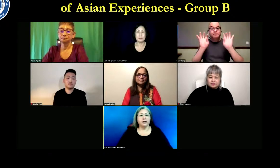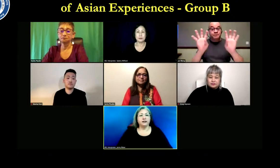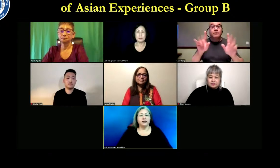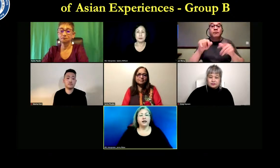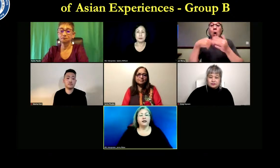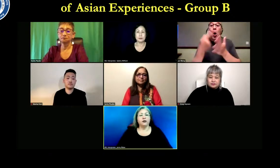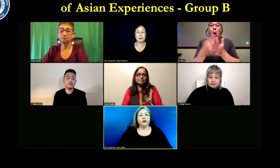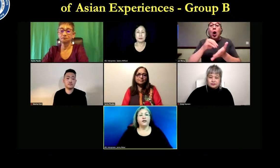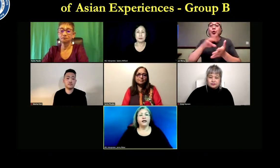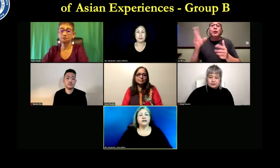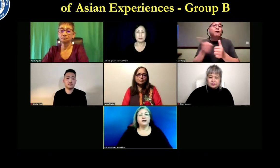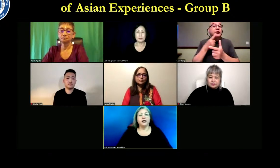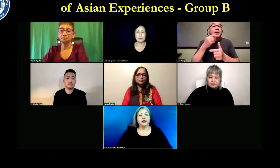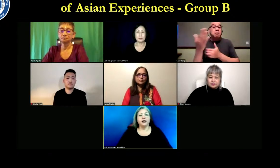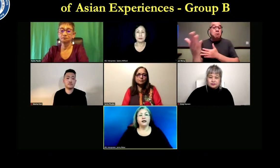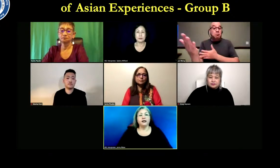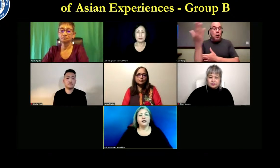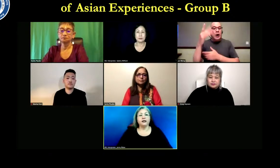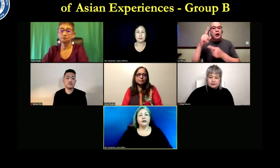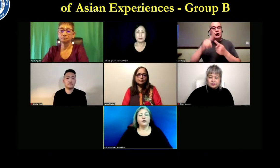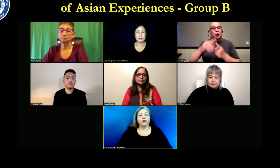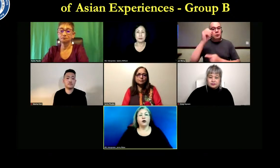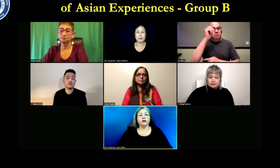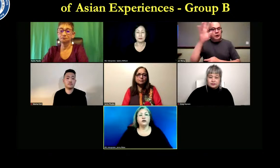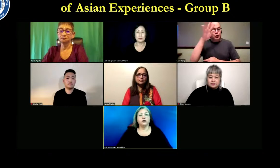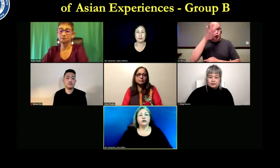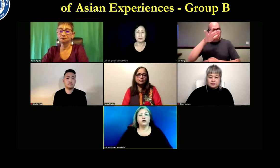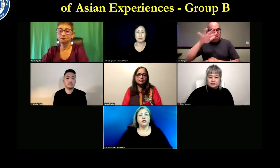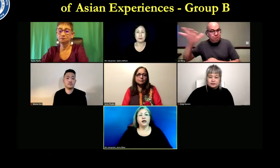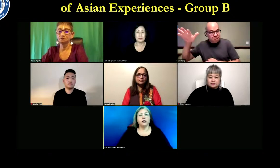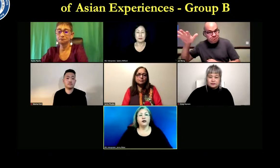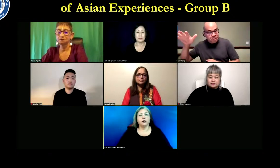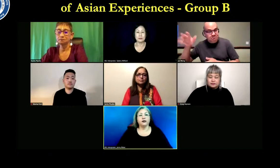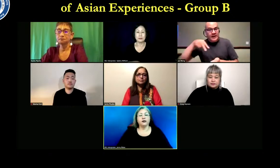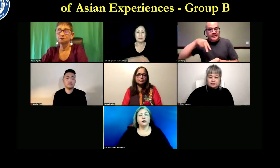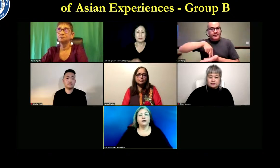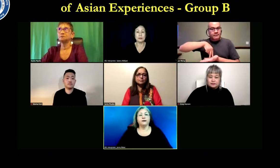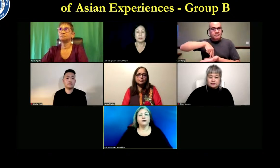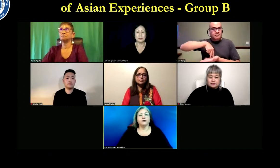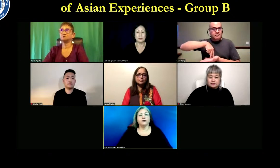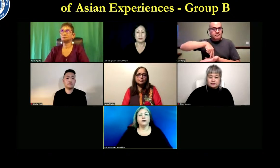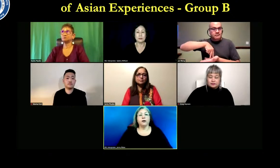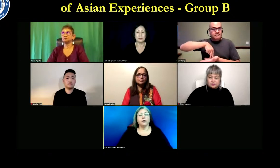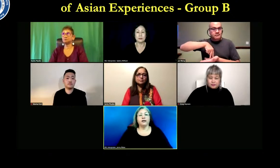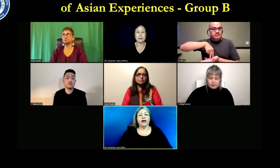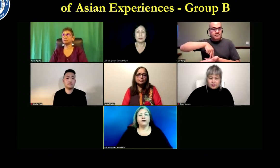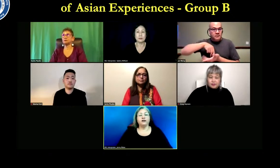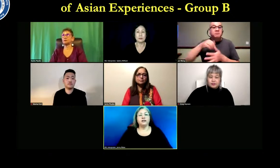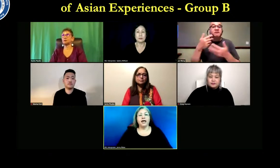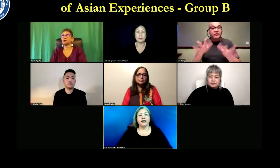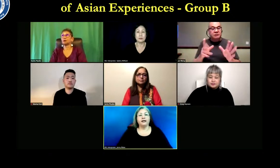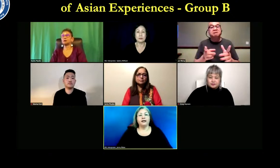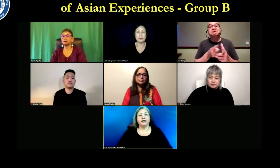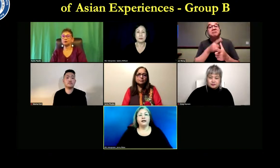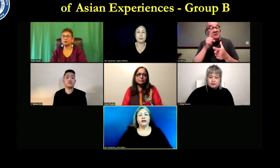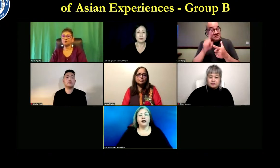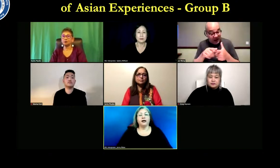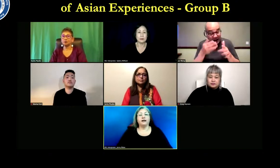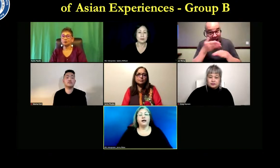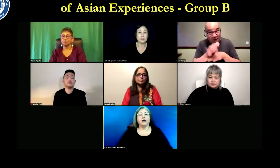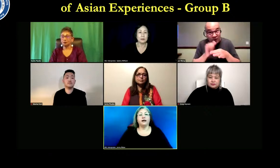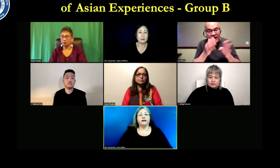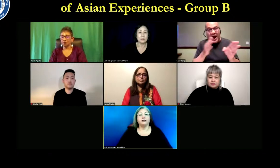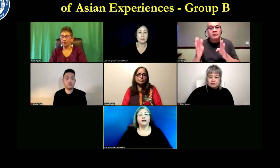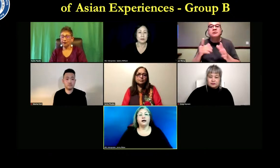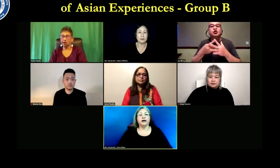own dancing. And then when that's done, they put all the students together. But they have to stand in